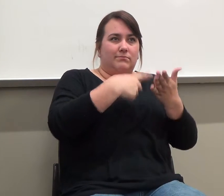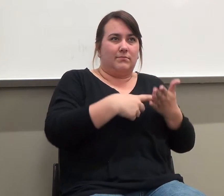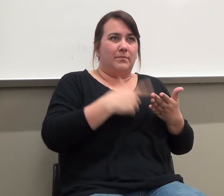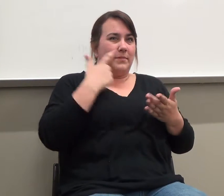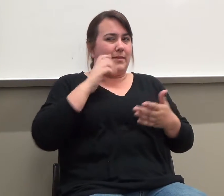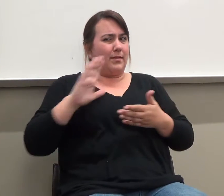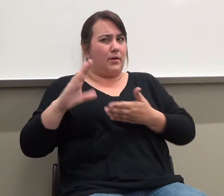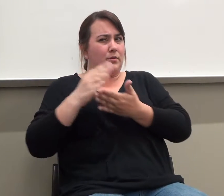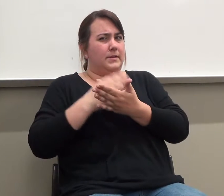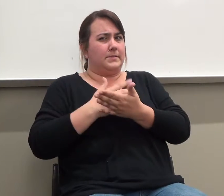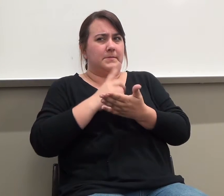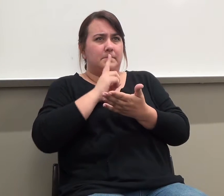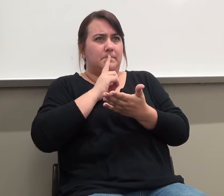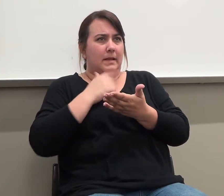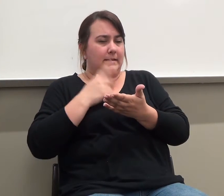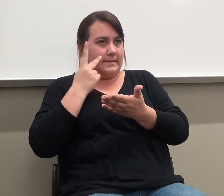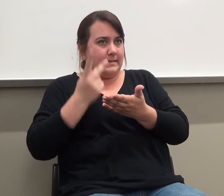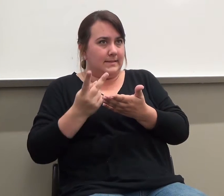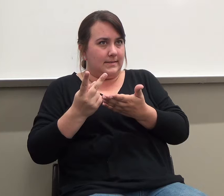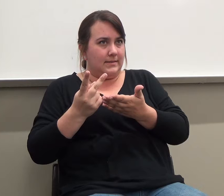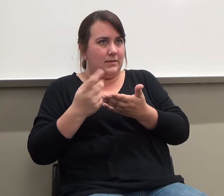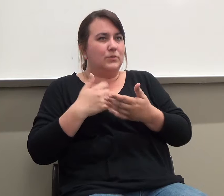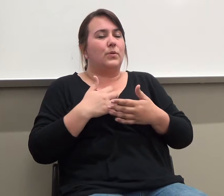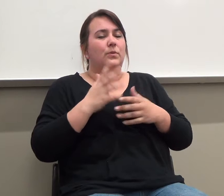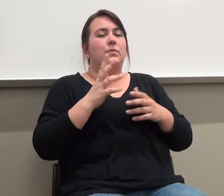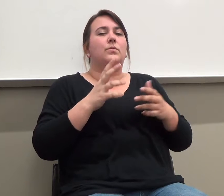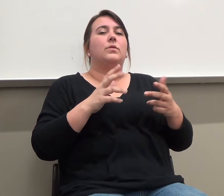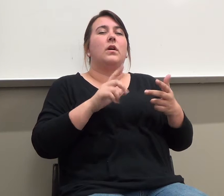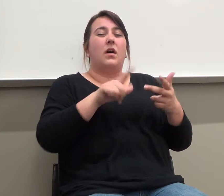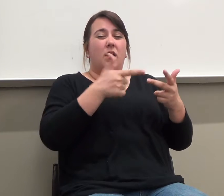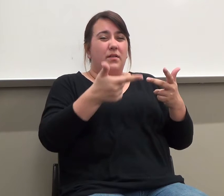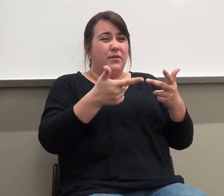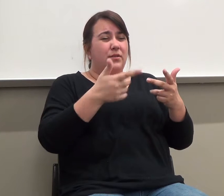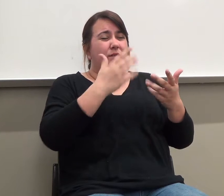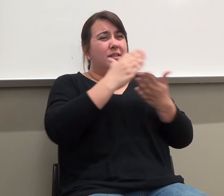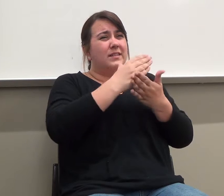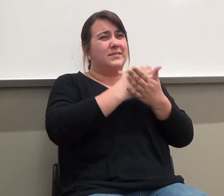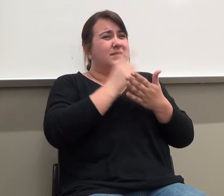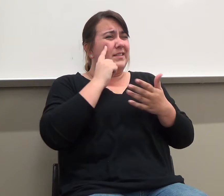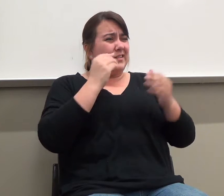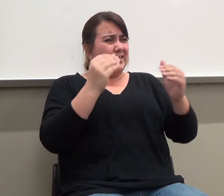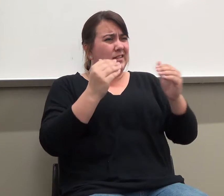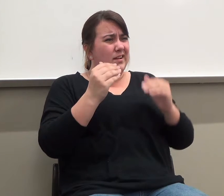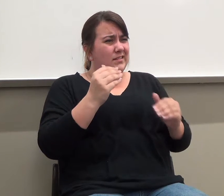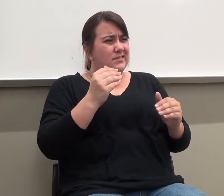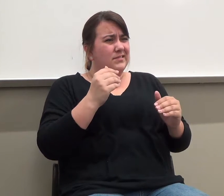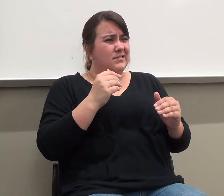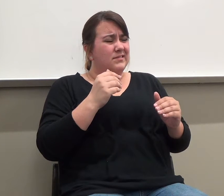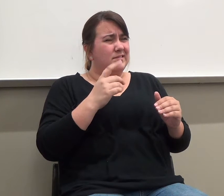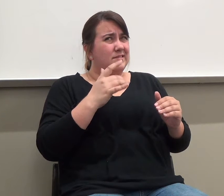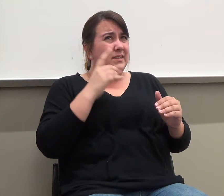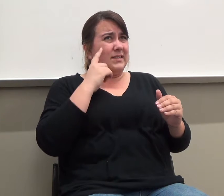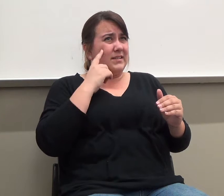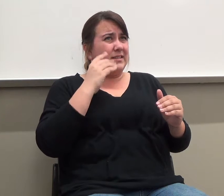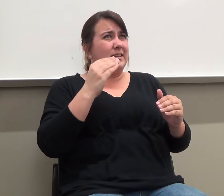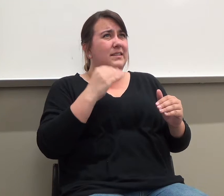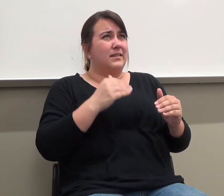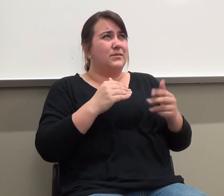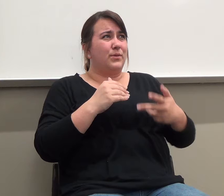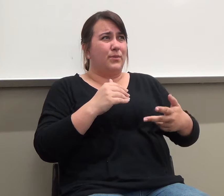Some of the other stuff you do have, I think the next, the next set will be shifts